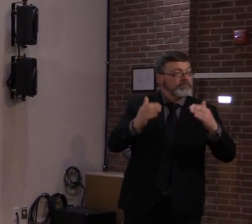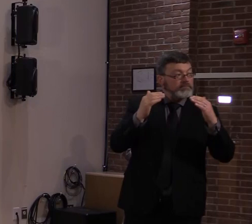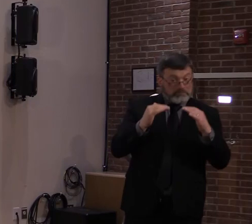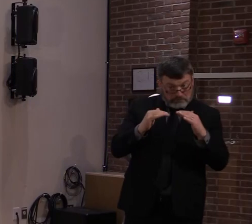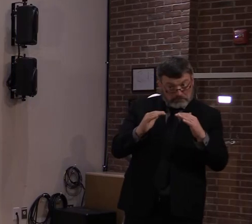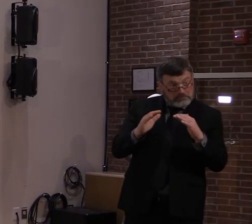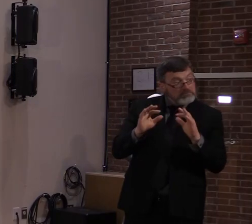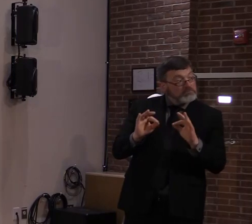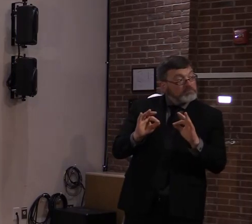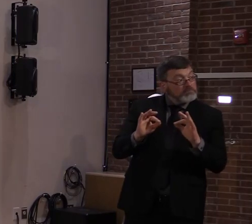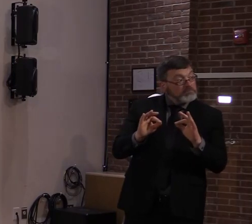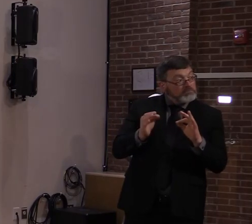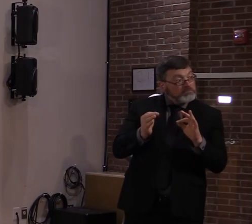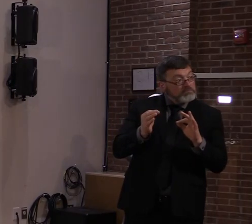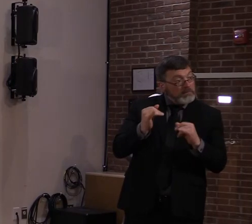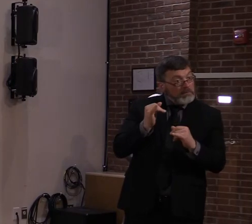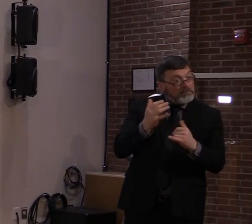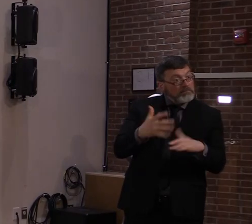All set, Andrew.